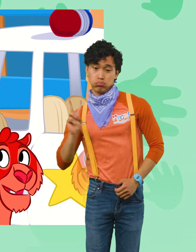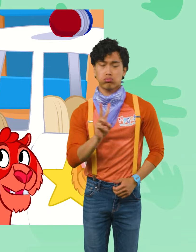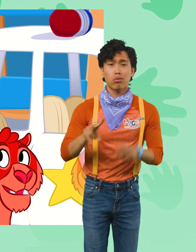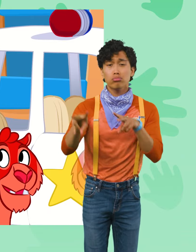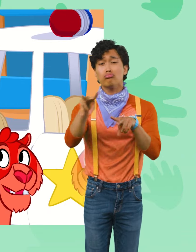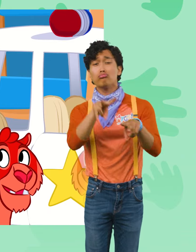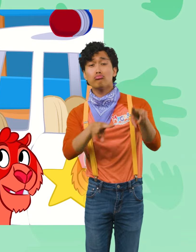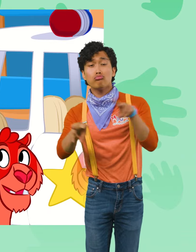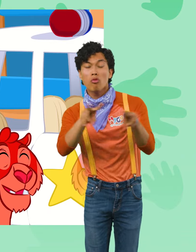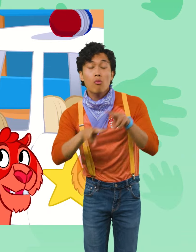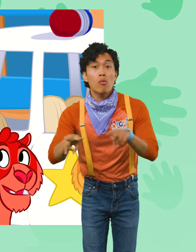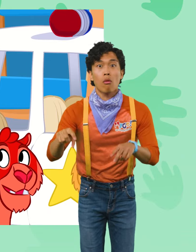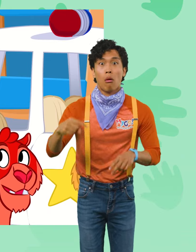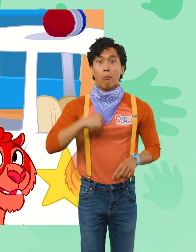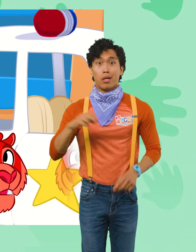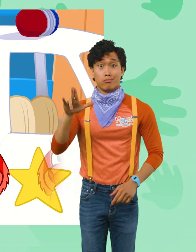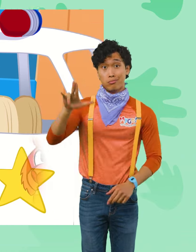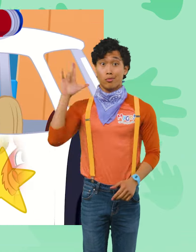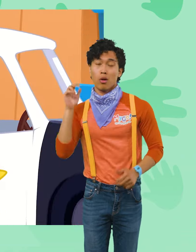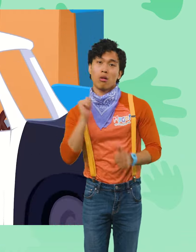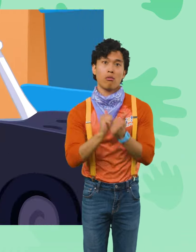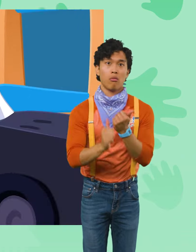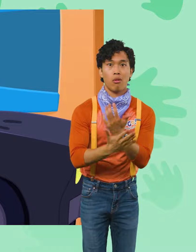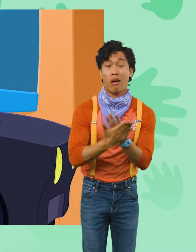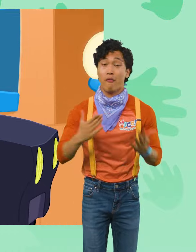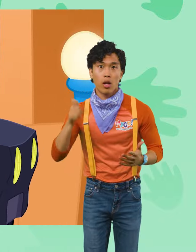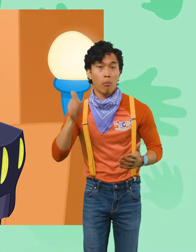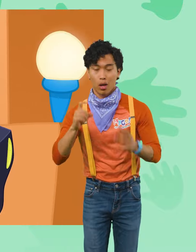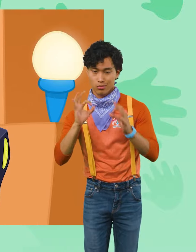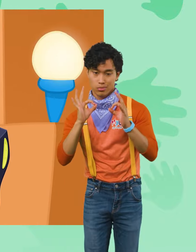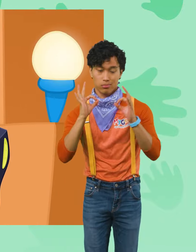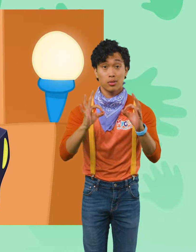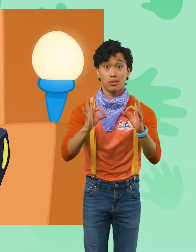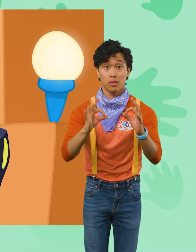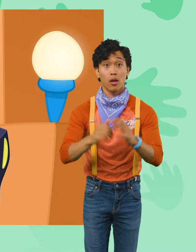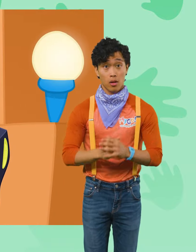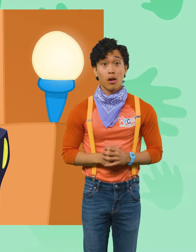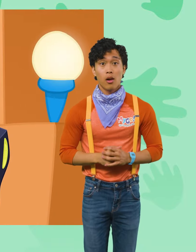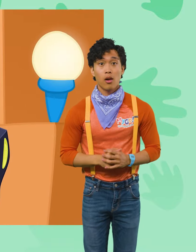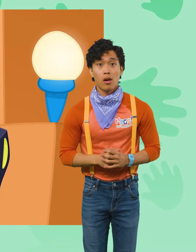doing a good job as a police officer. Everything has to be perfect.